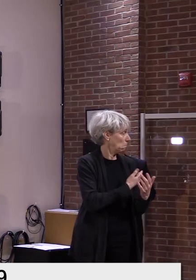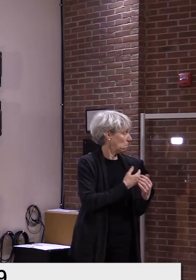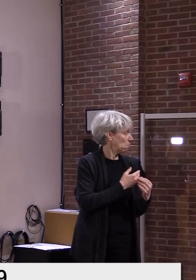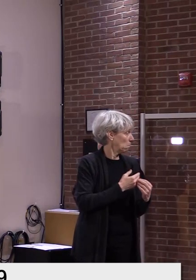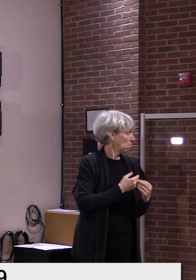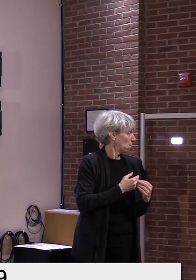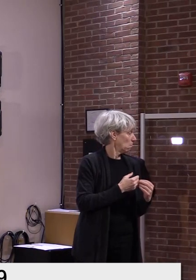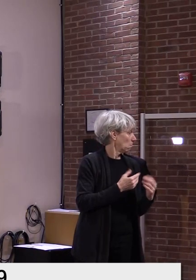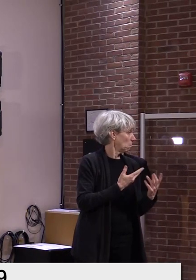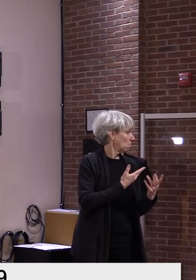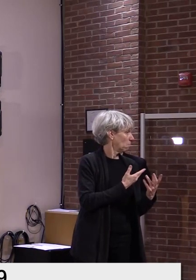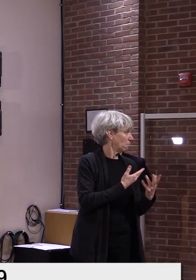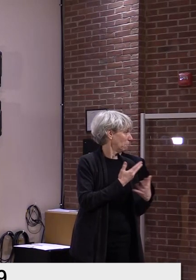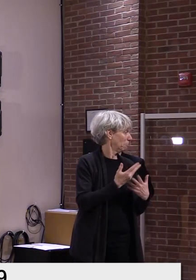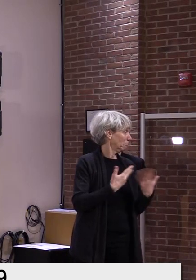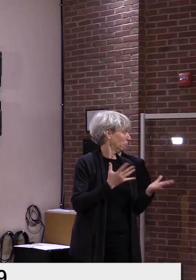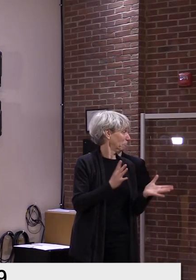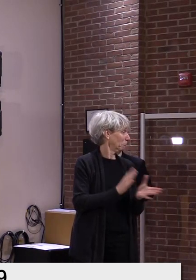address,